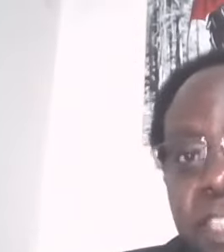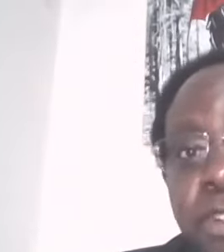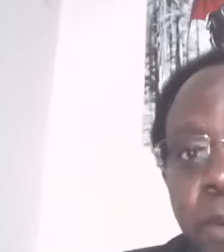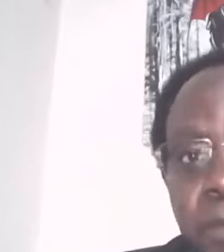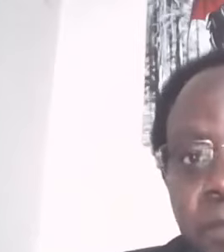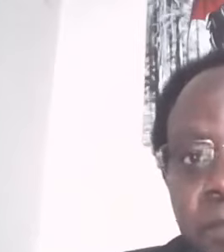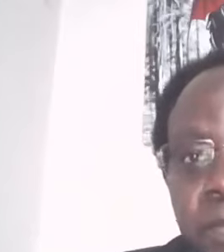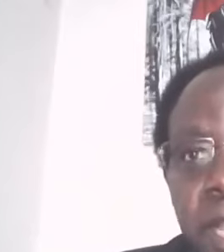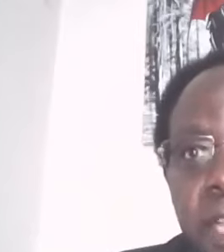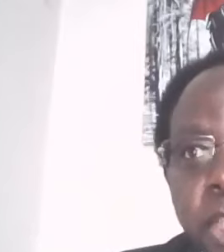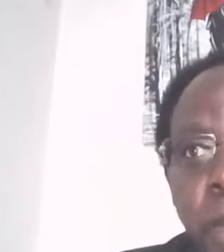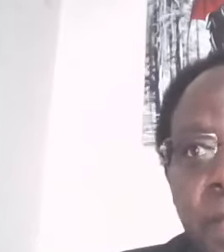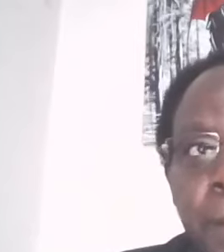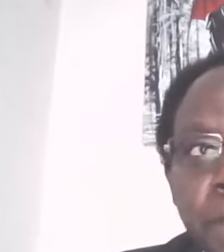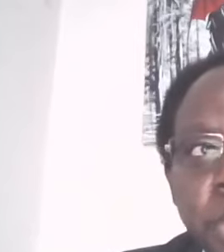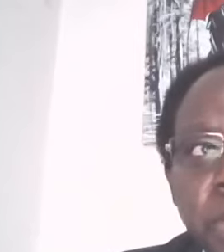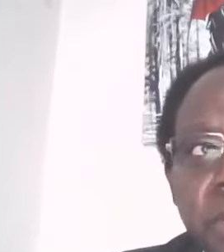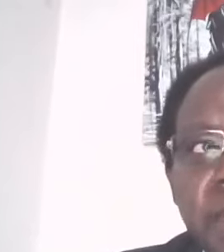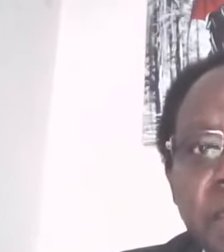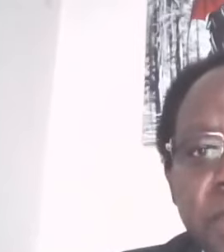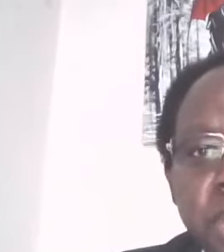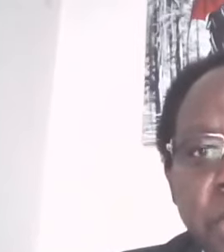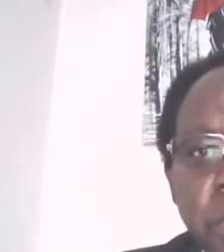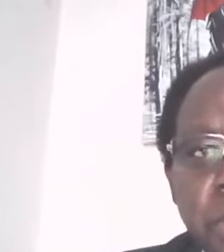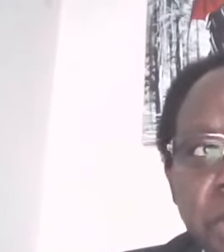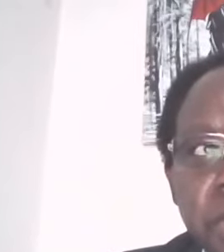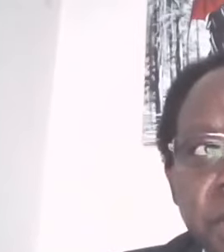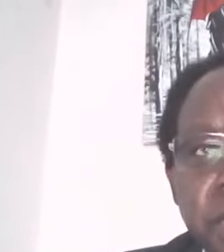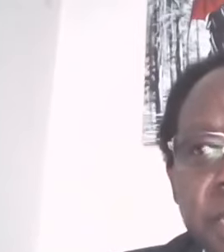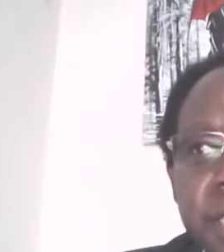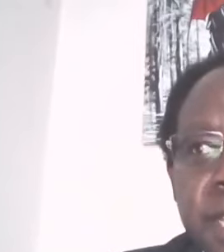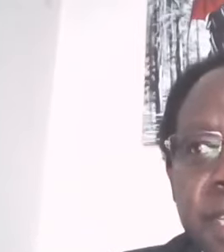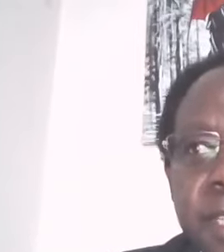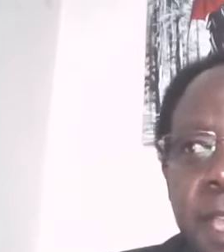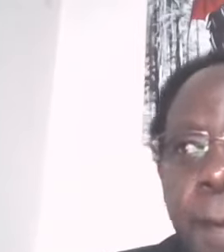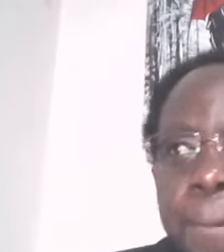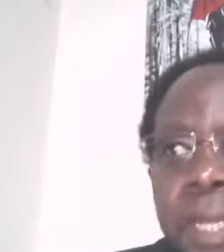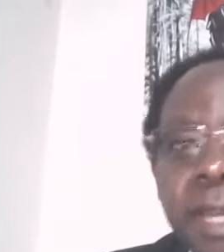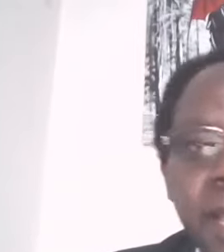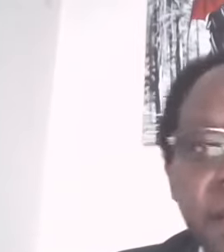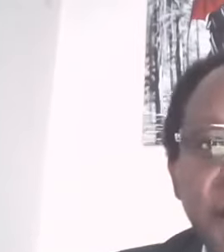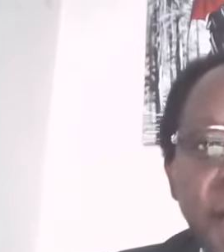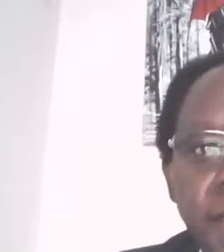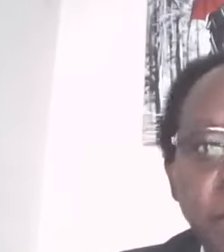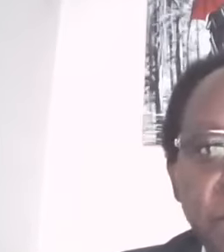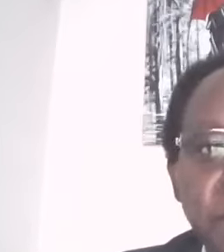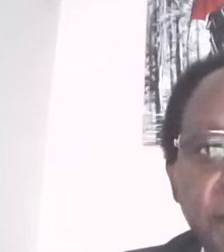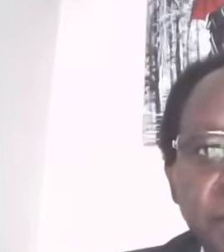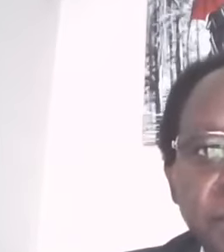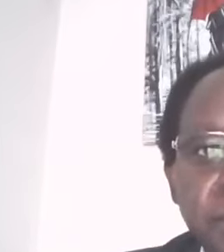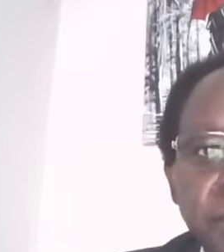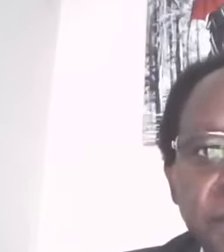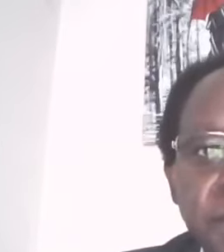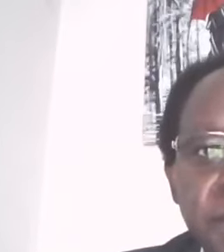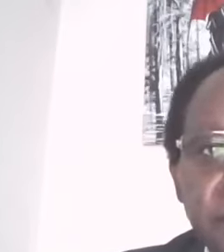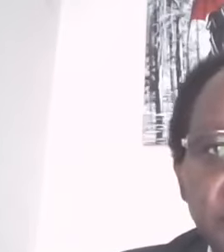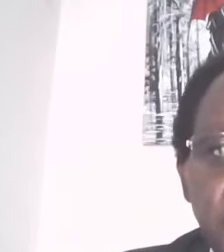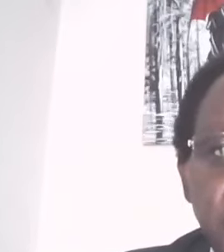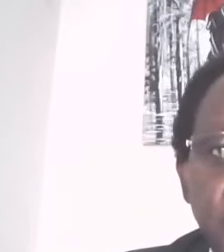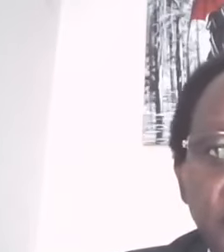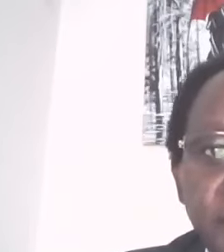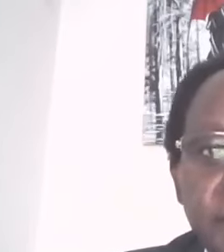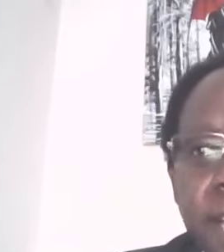Korsakoff-Sakharov syndrome. It's where the person, even if they stop drinking, they appear like they're high all the time.